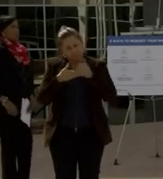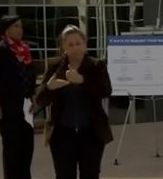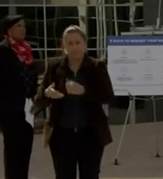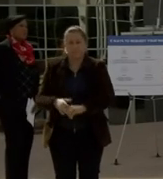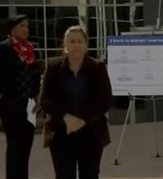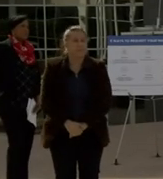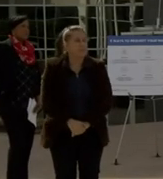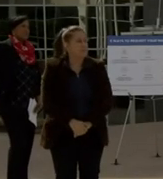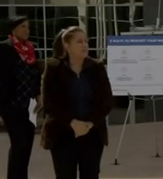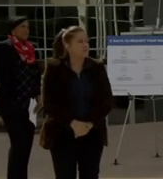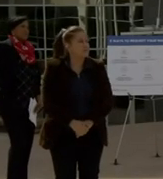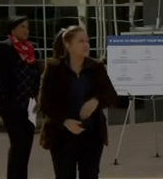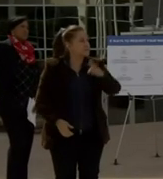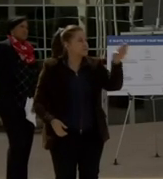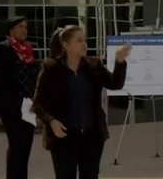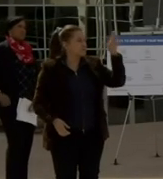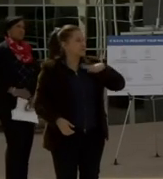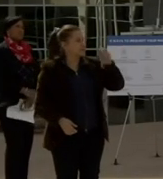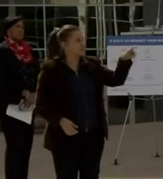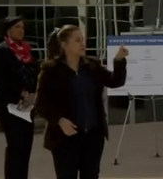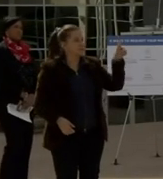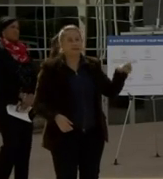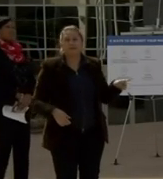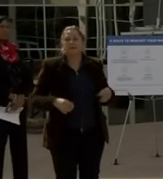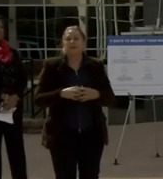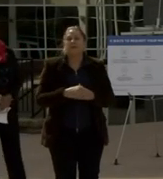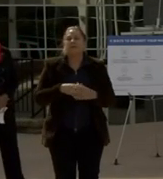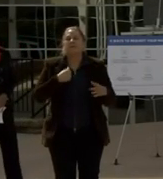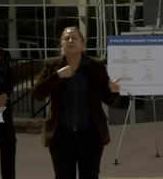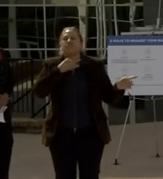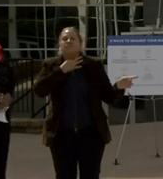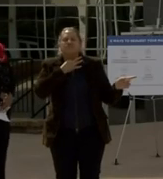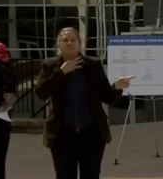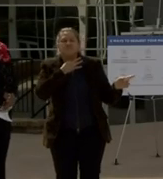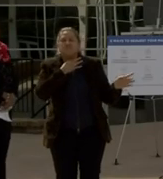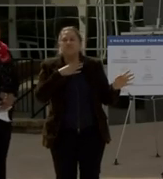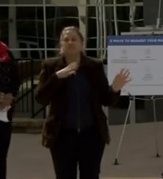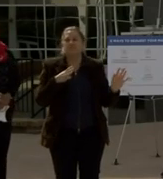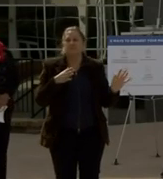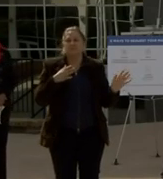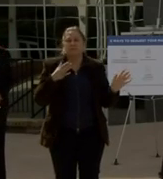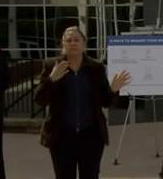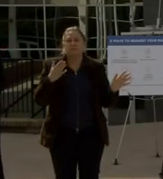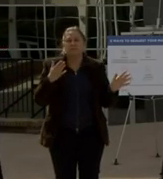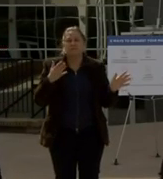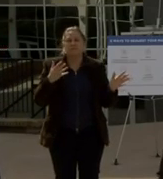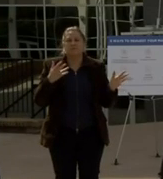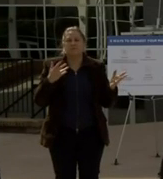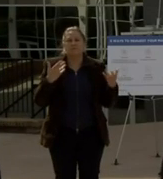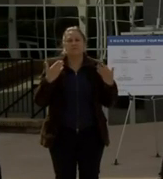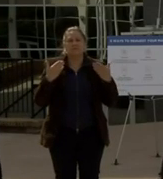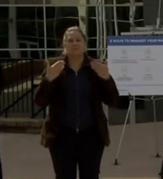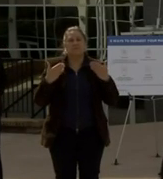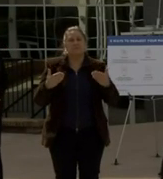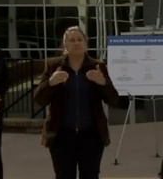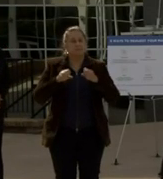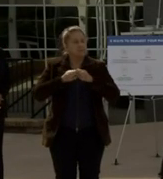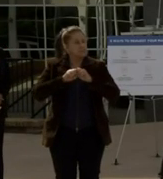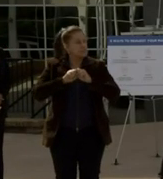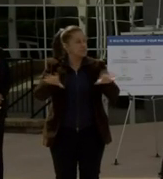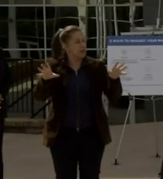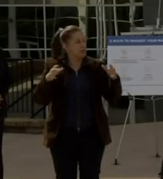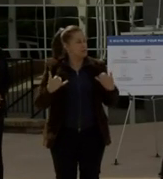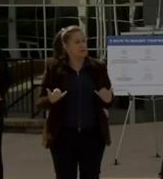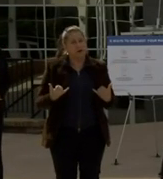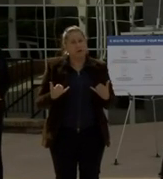Just some follow-up questions about that. I'm kind of curious as to wonder why not proactively mail ballots to people instead of asking them to request it? And if you're